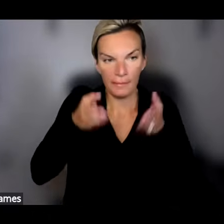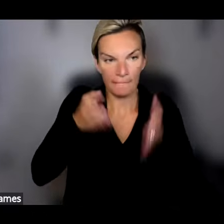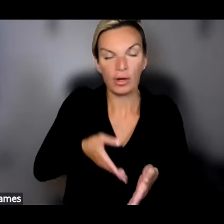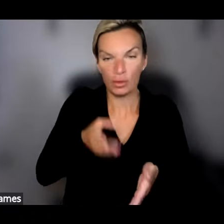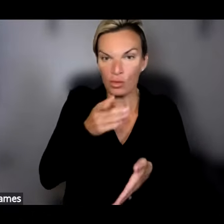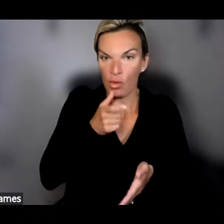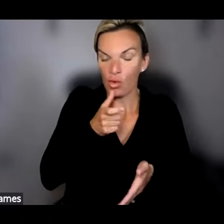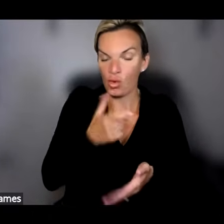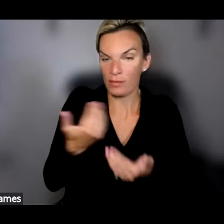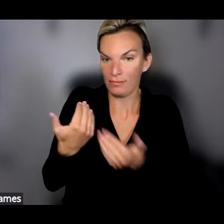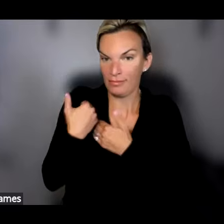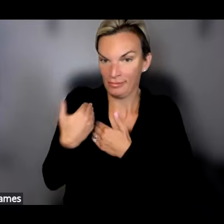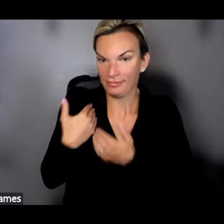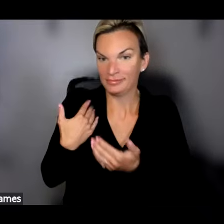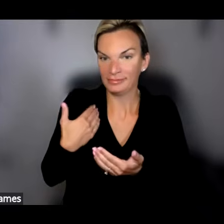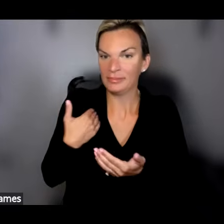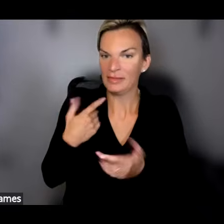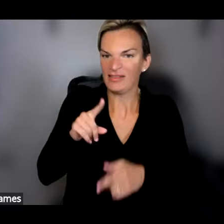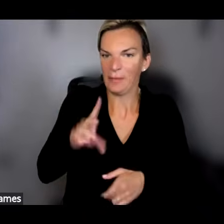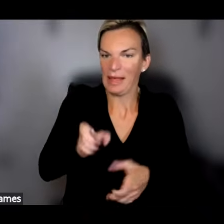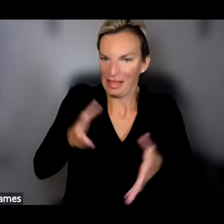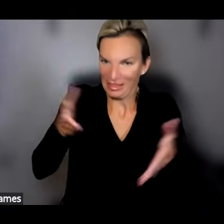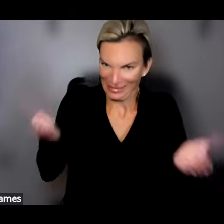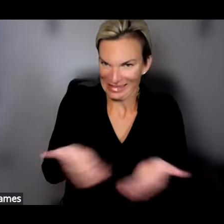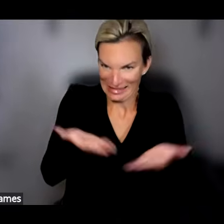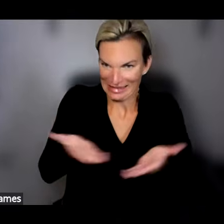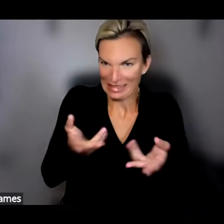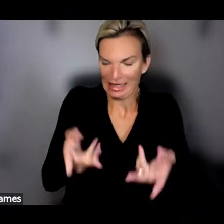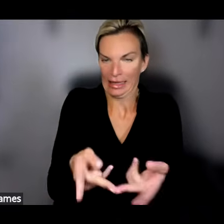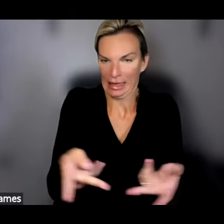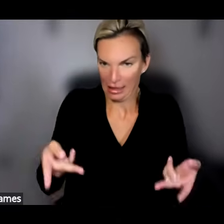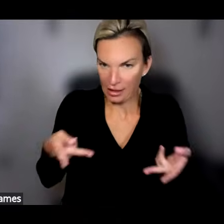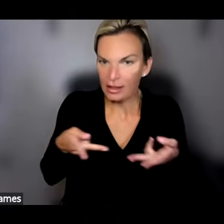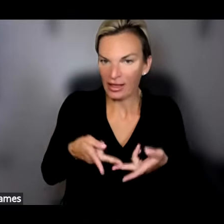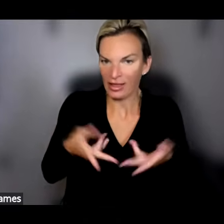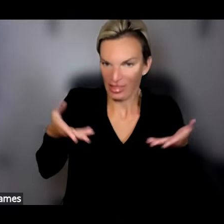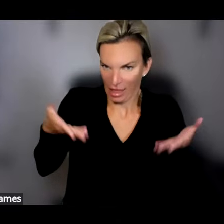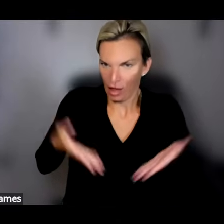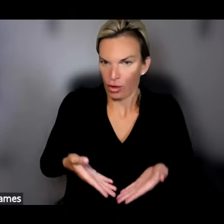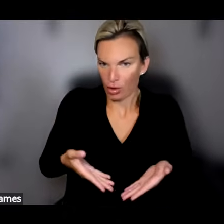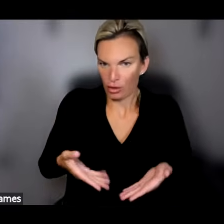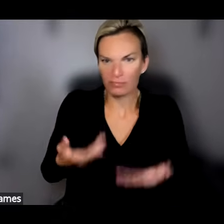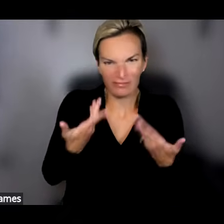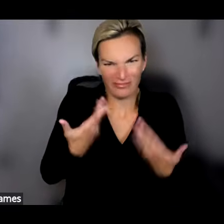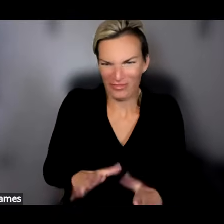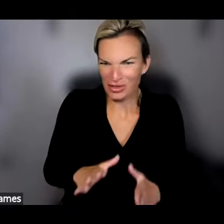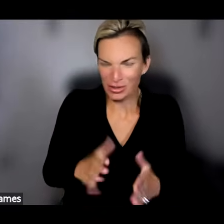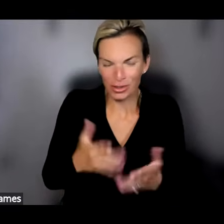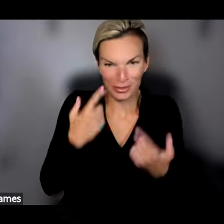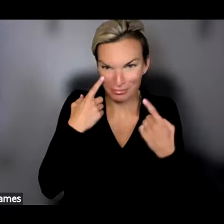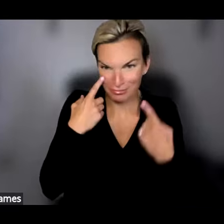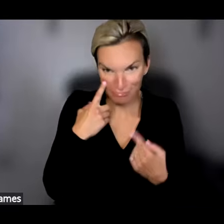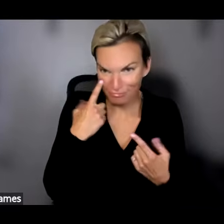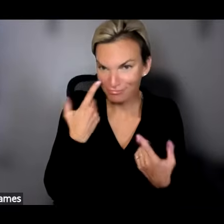gathering the signatures has to be in the vicinity. And I think we've proven that that is the case